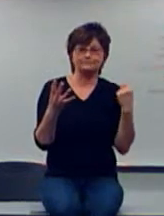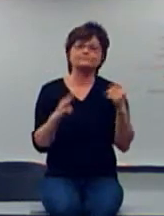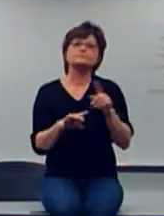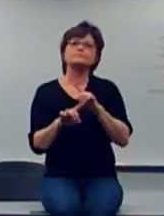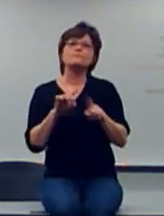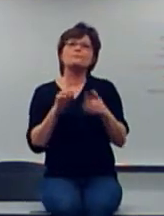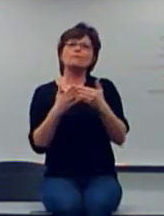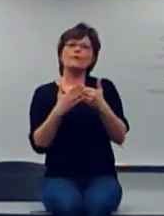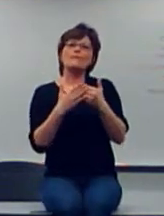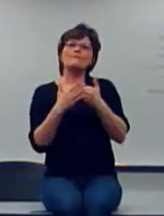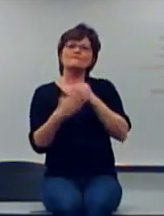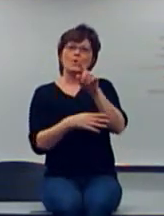never had that part.